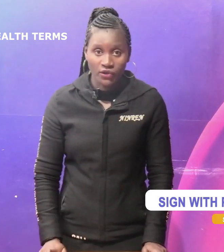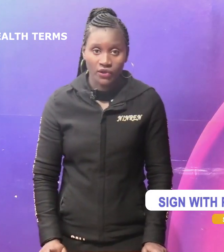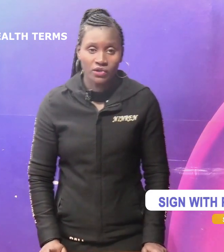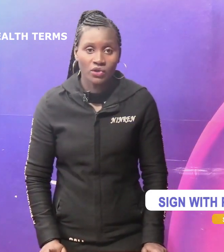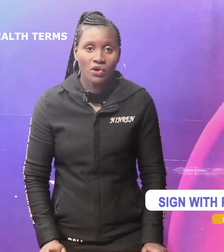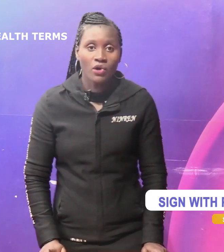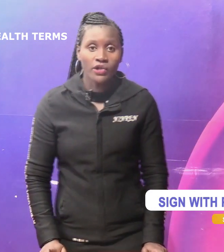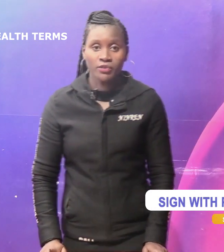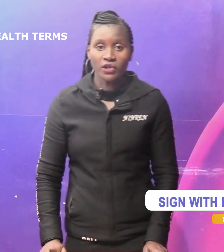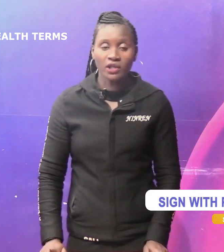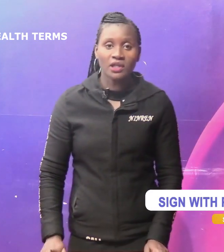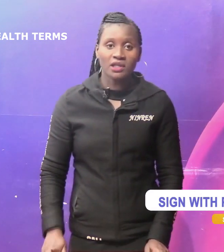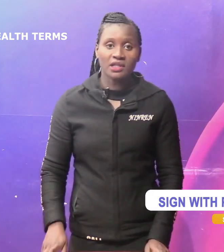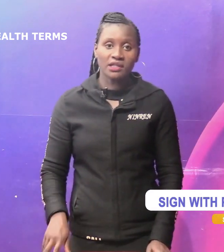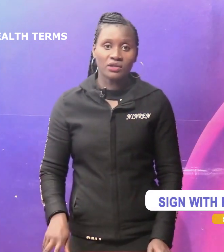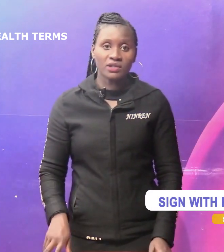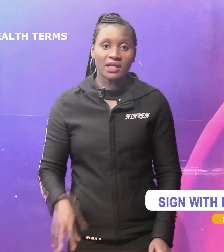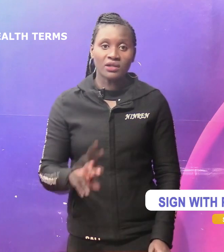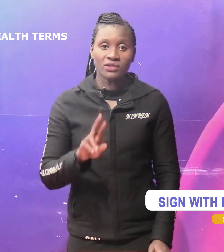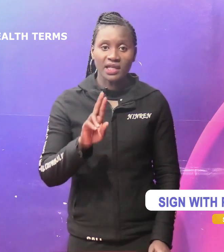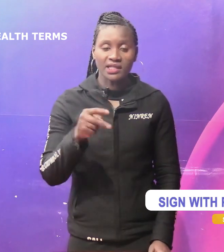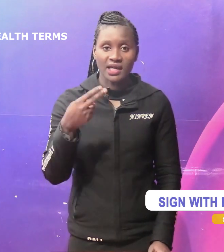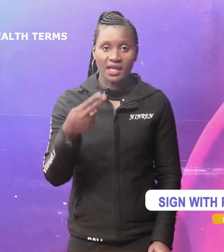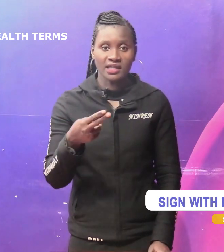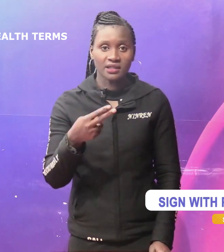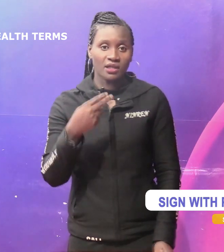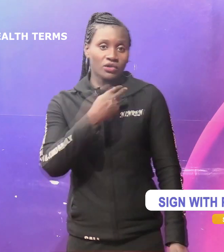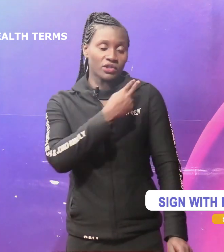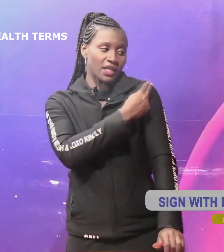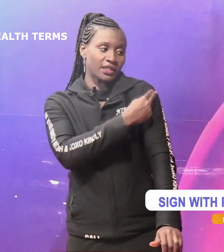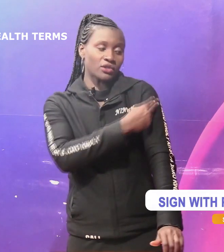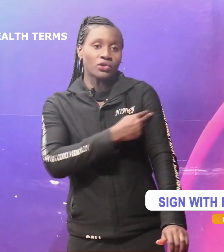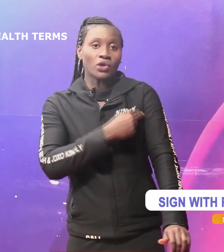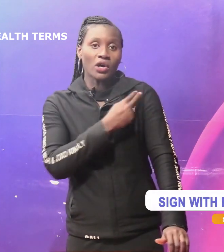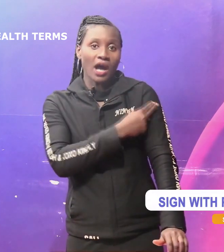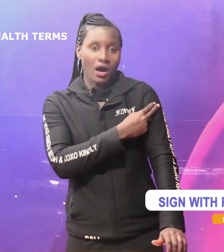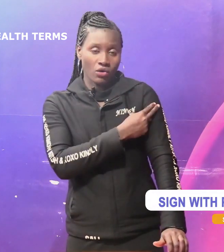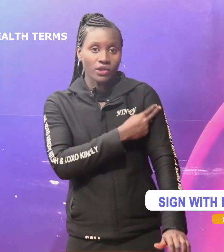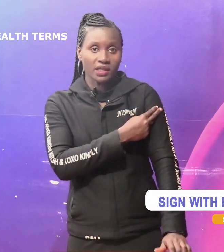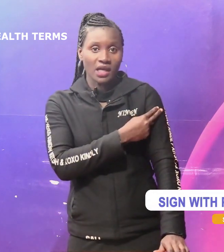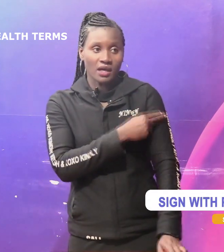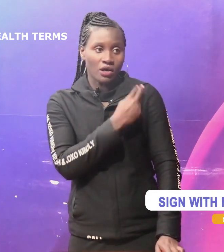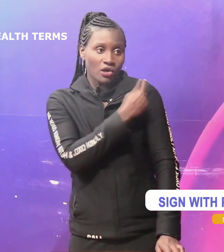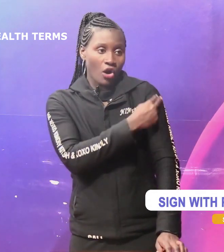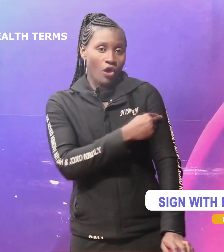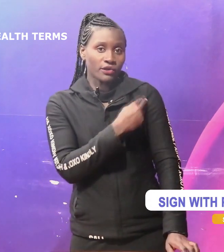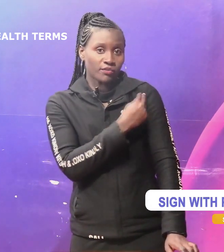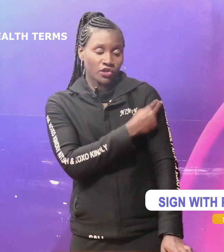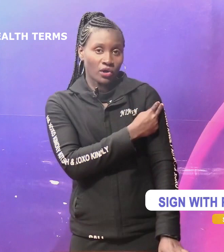So hospital, just use a letter H. We just draw across here. Hospital,